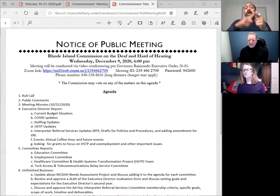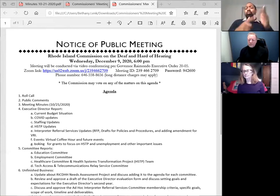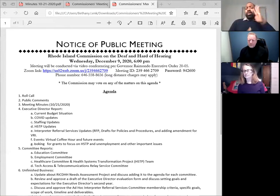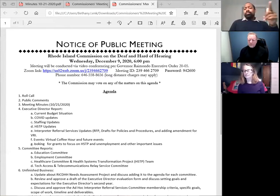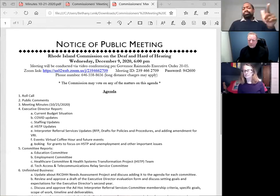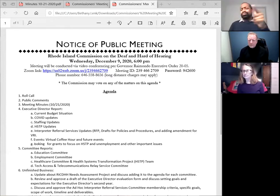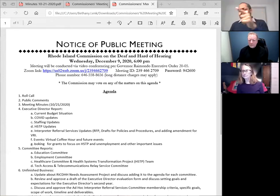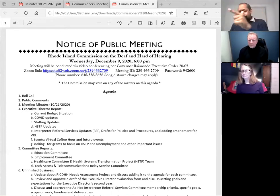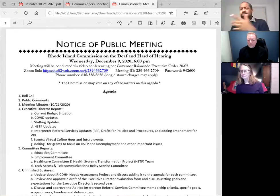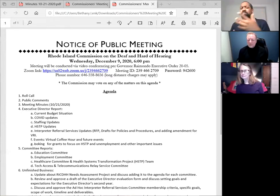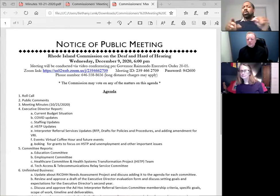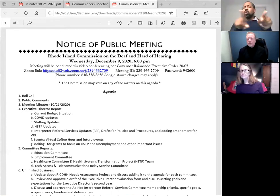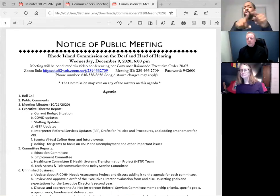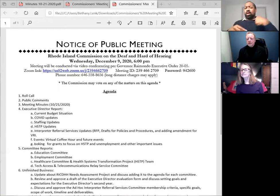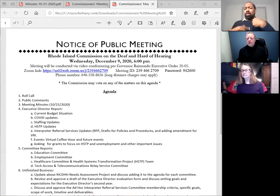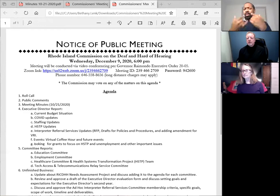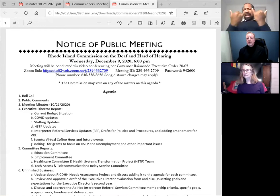vaccine.